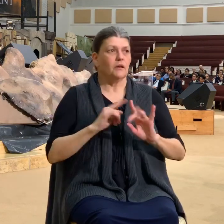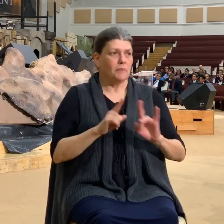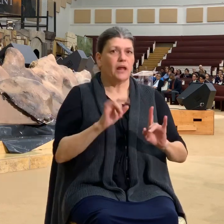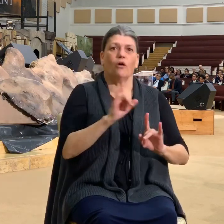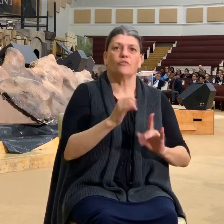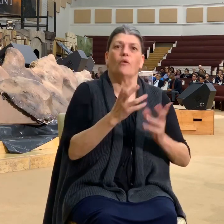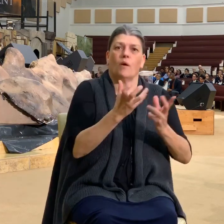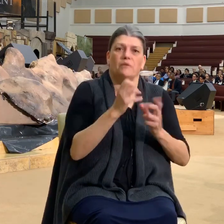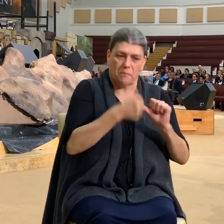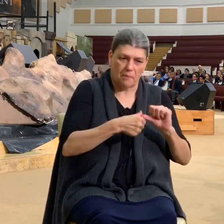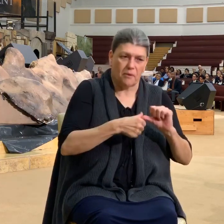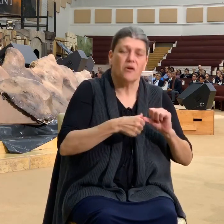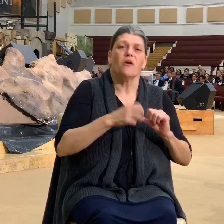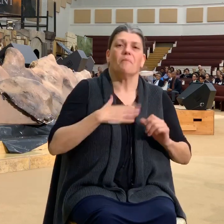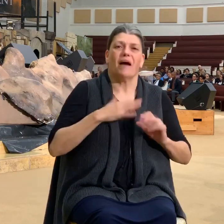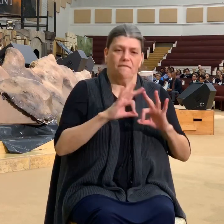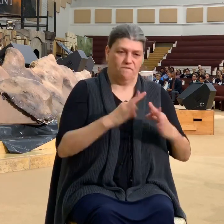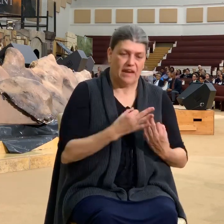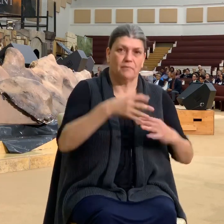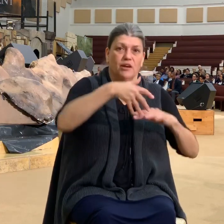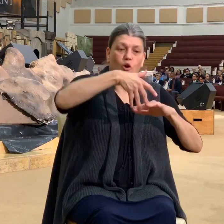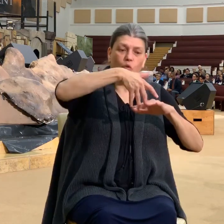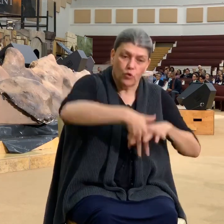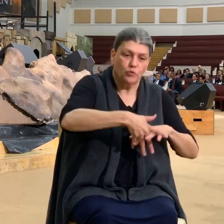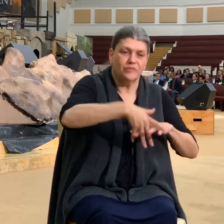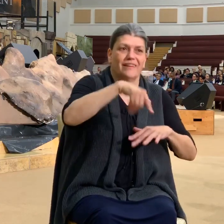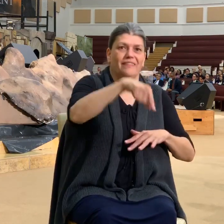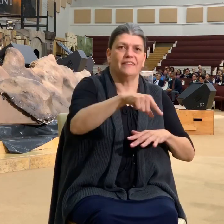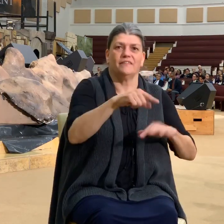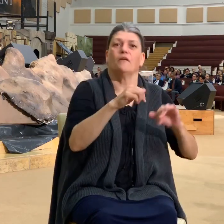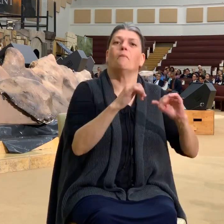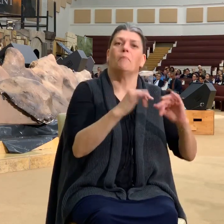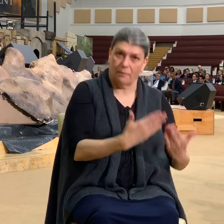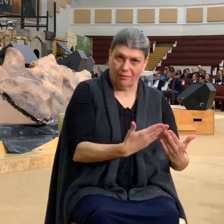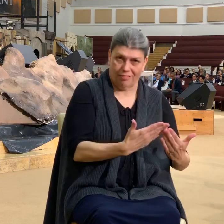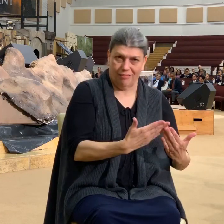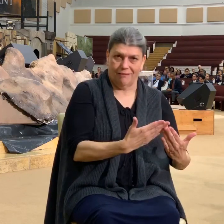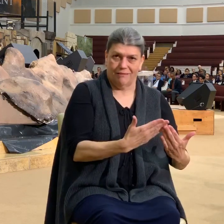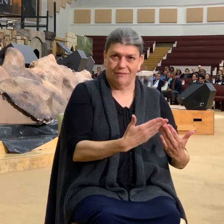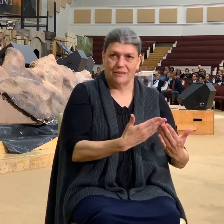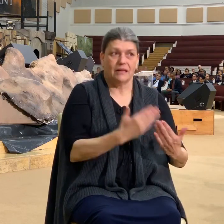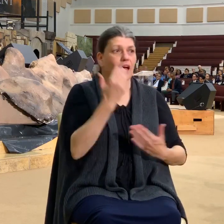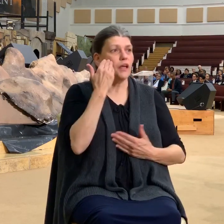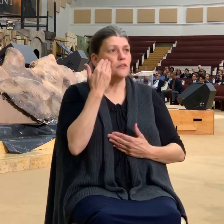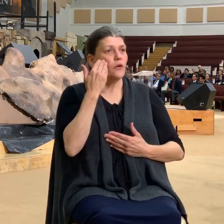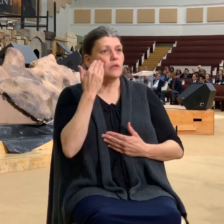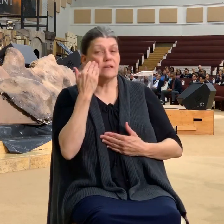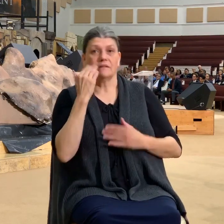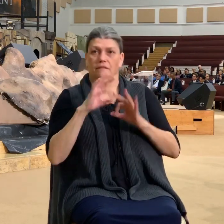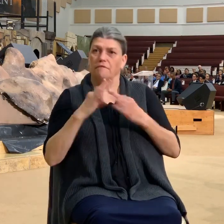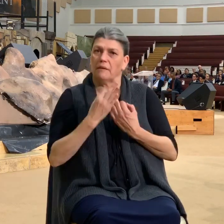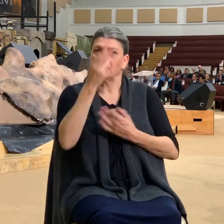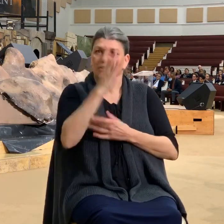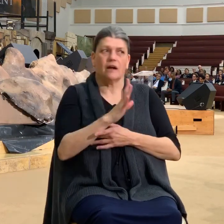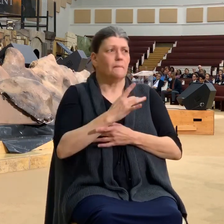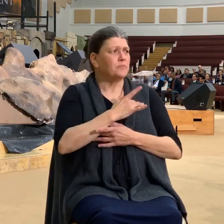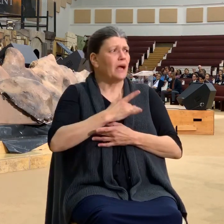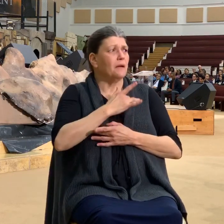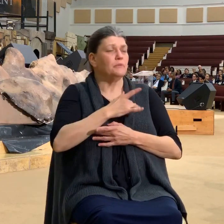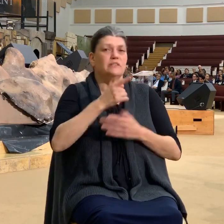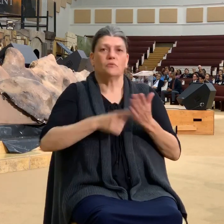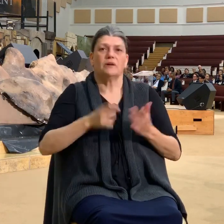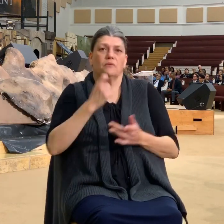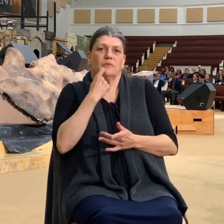book. And knowing the will of God, I appreciate what I've just heard. But let's